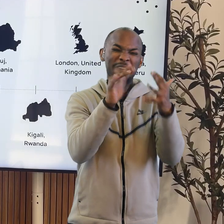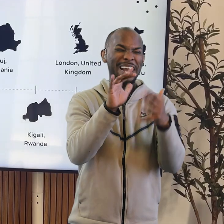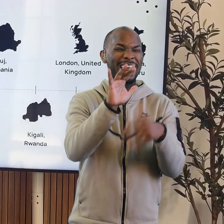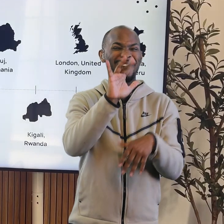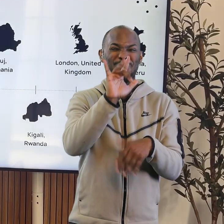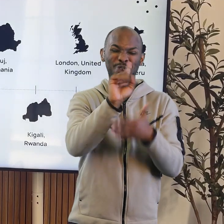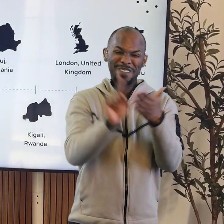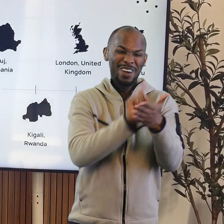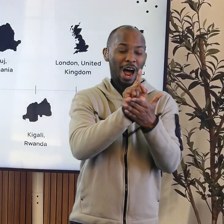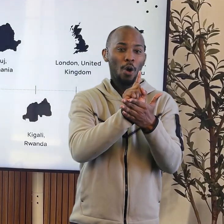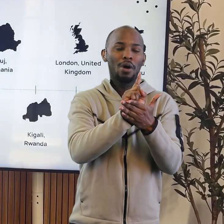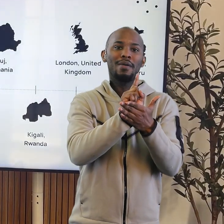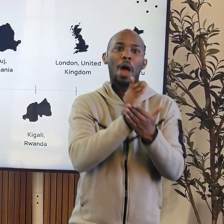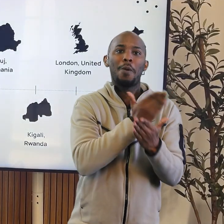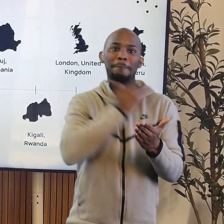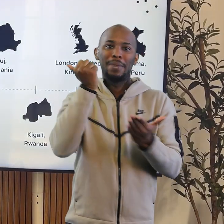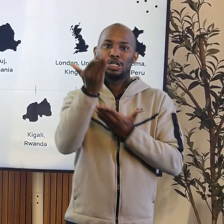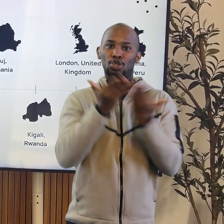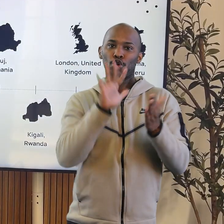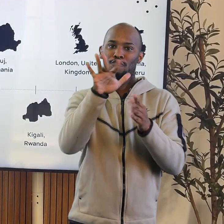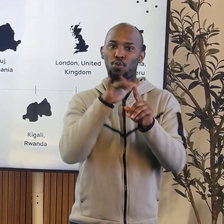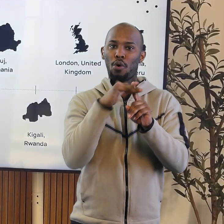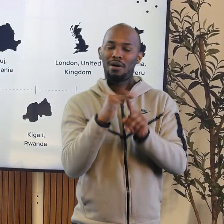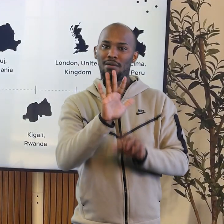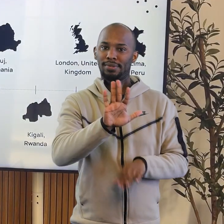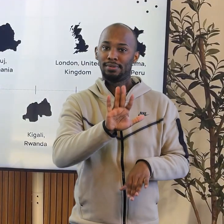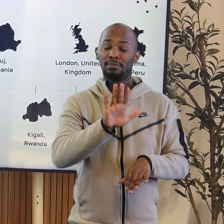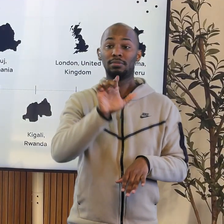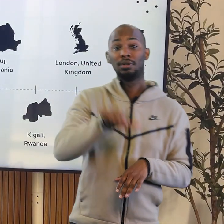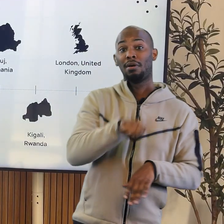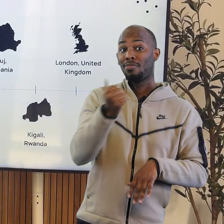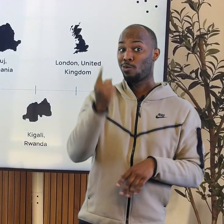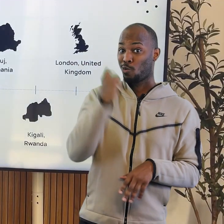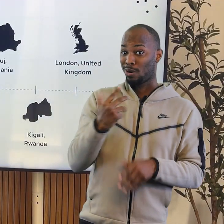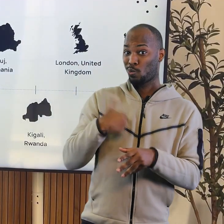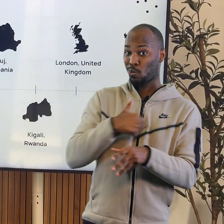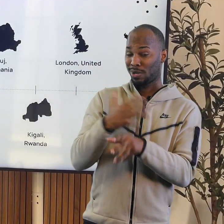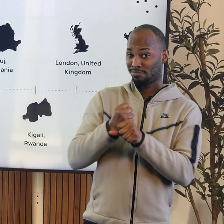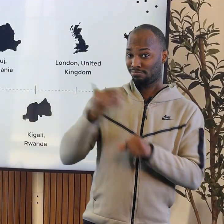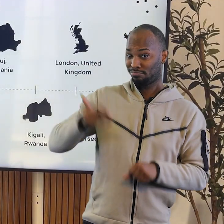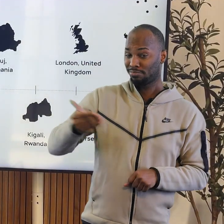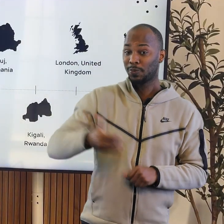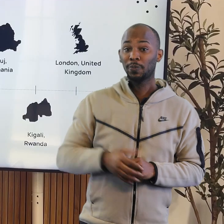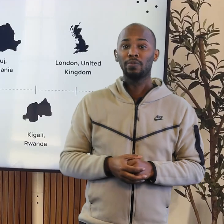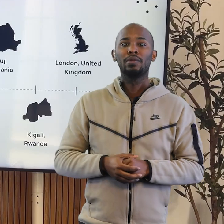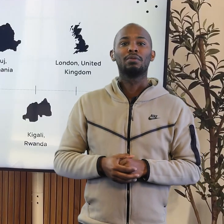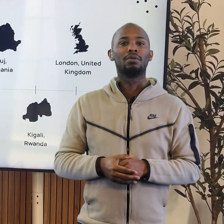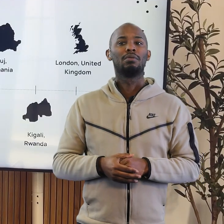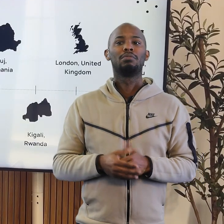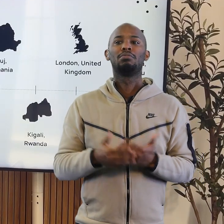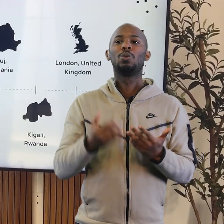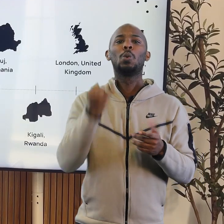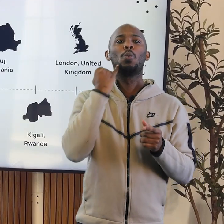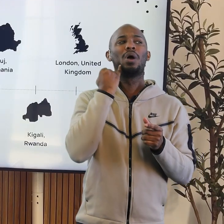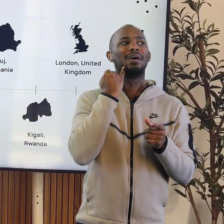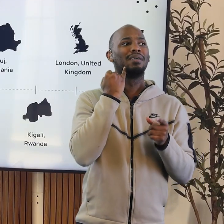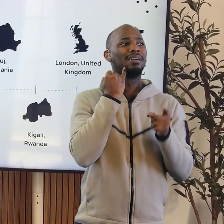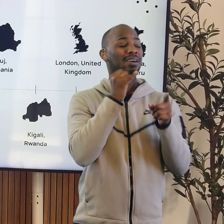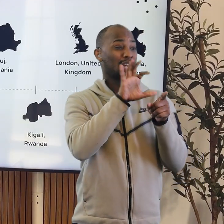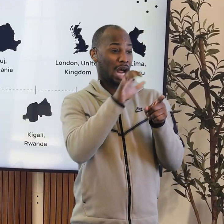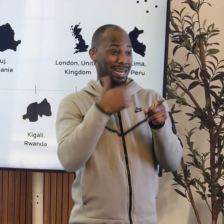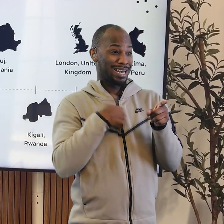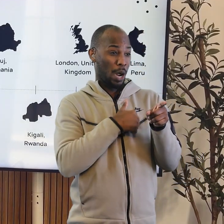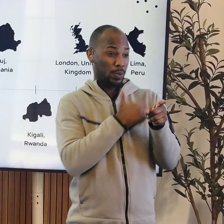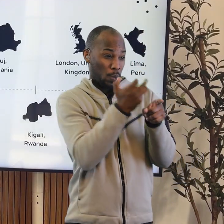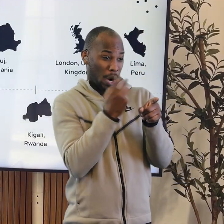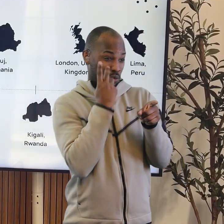the 25 hours as will best serve your local context. Another question we frequently get is, well, what if one of the continents that we